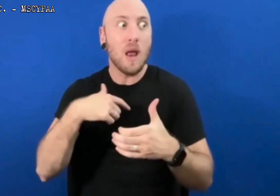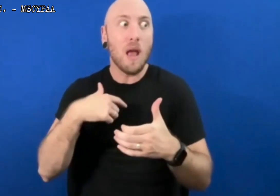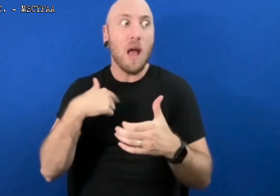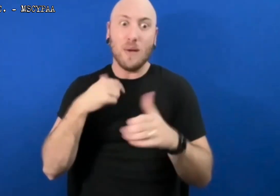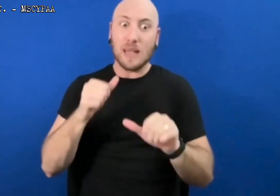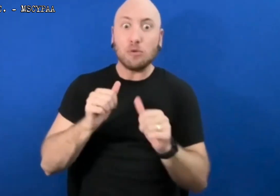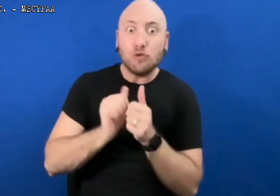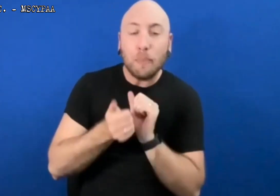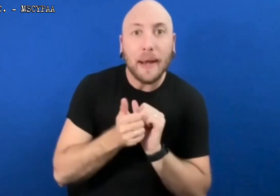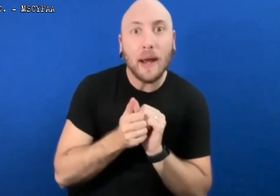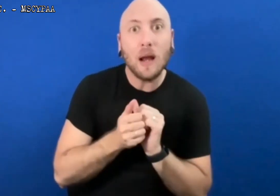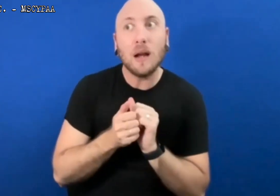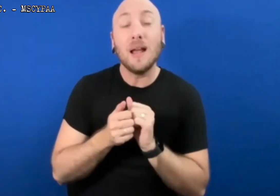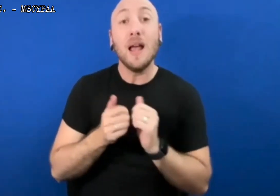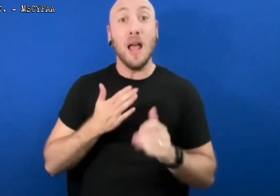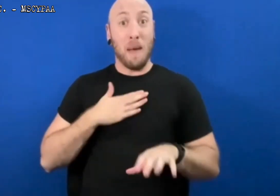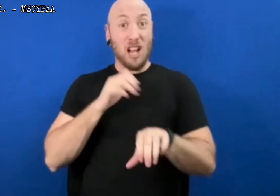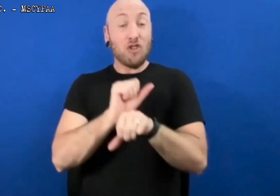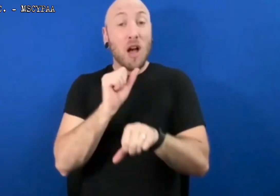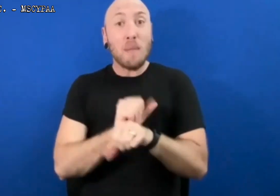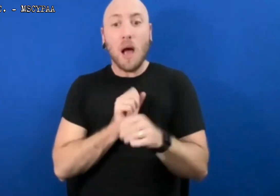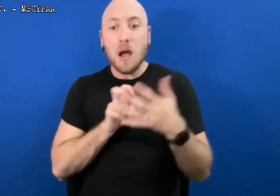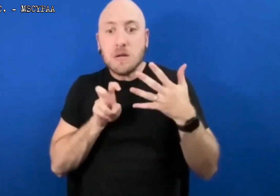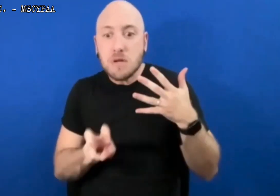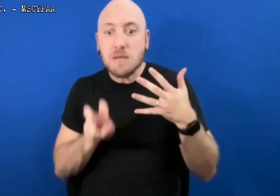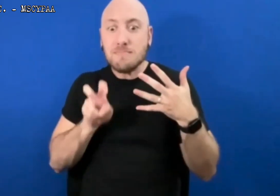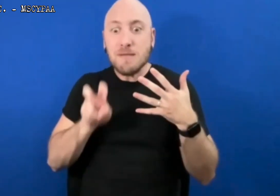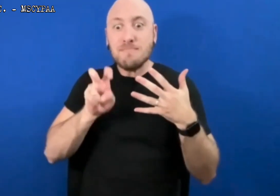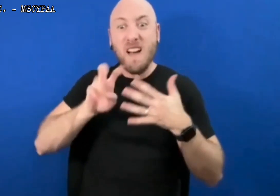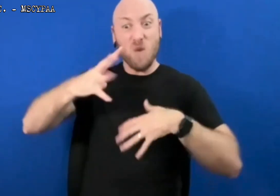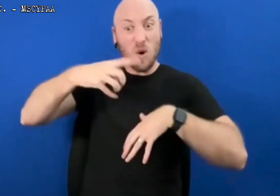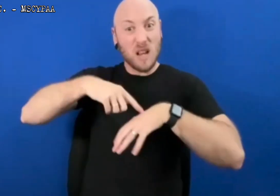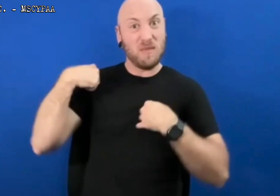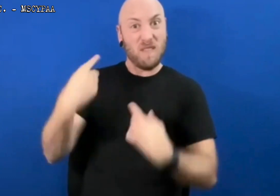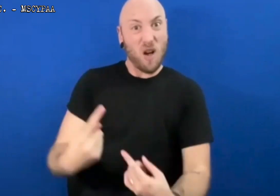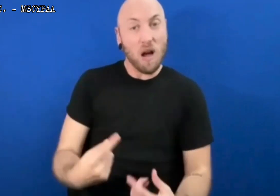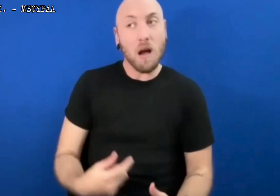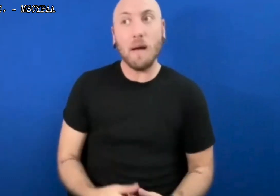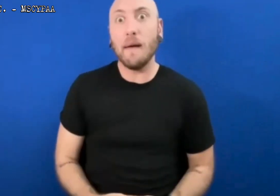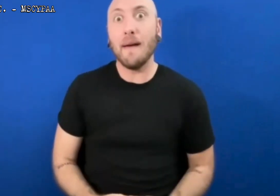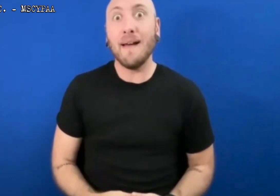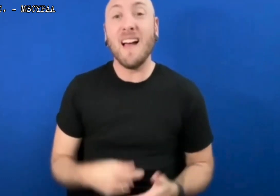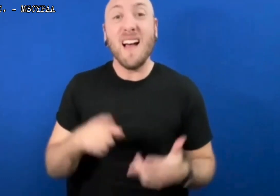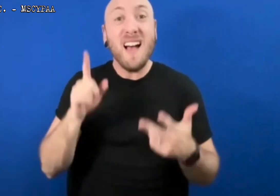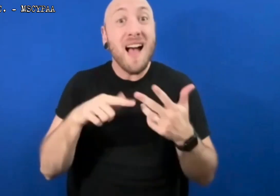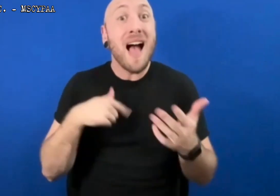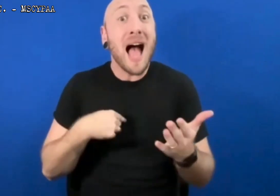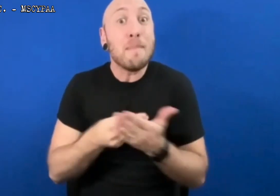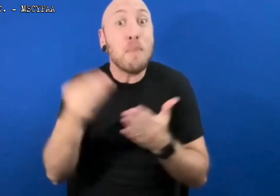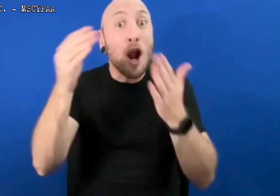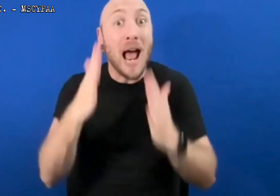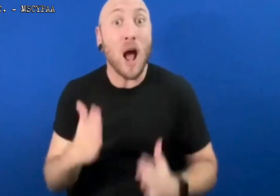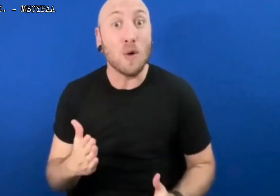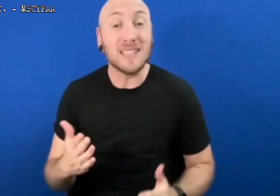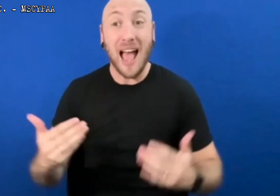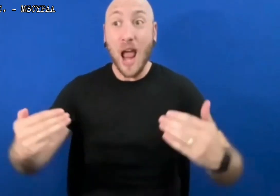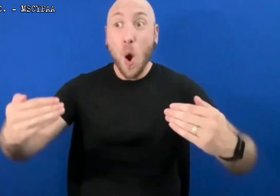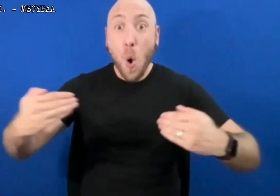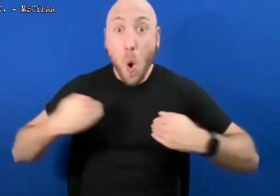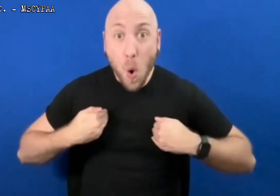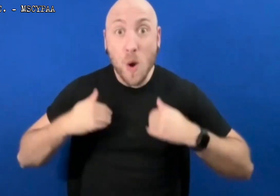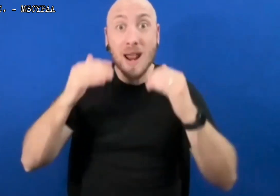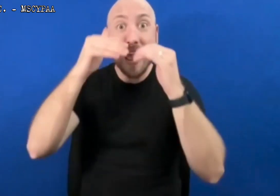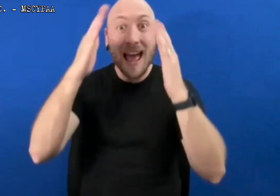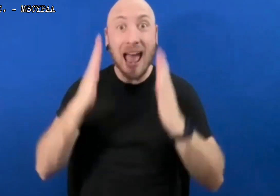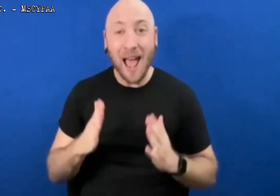I've been promoted 4 times at my job. I was able to buy a house. I have a townhouse and my little